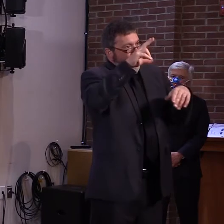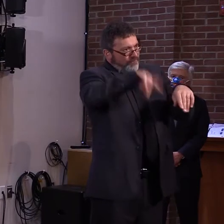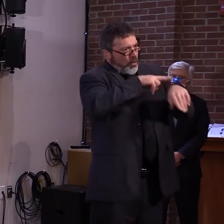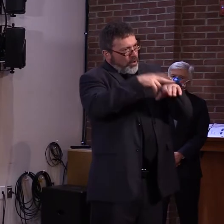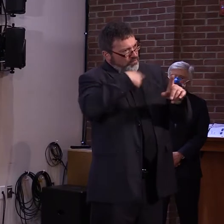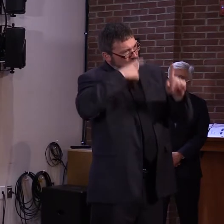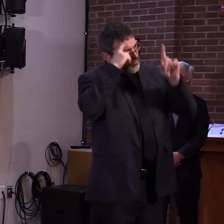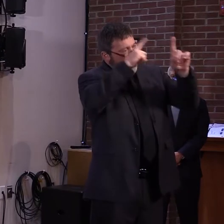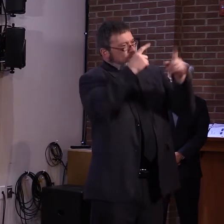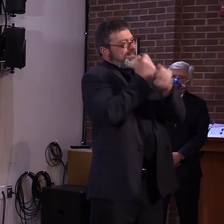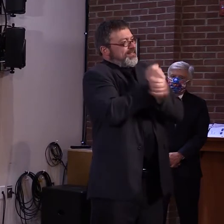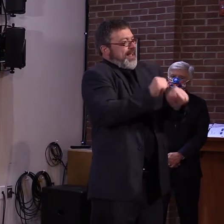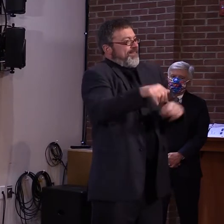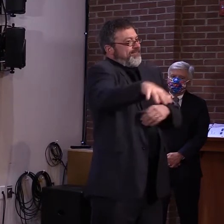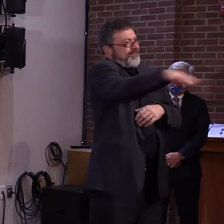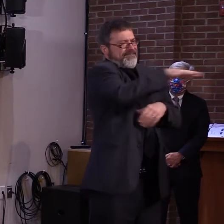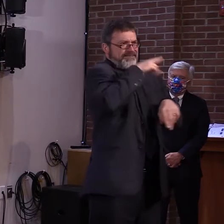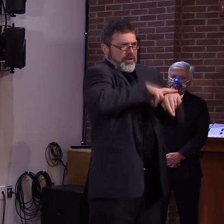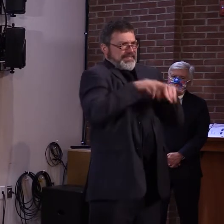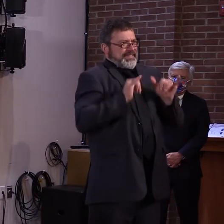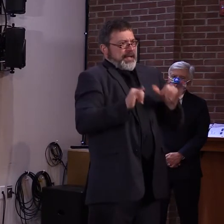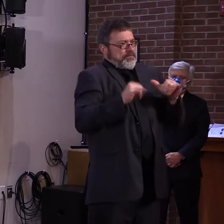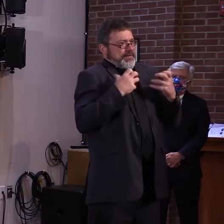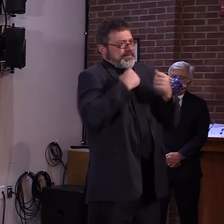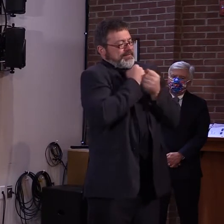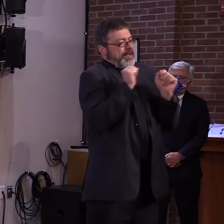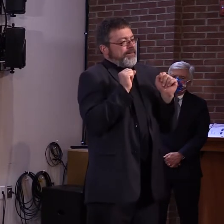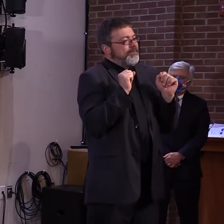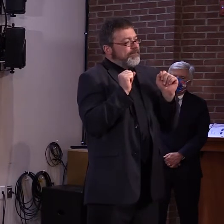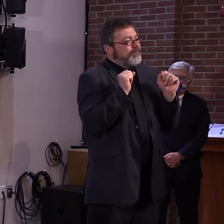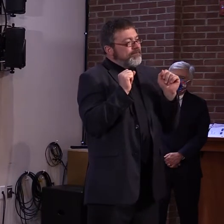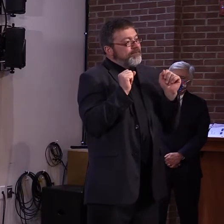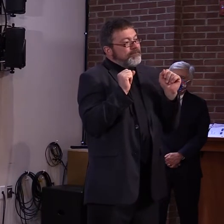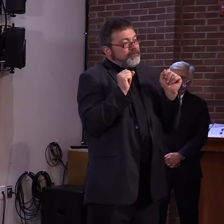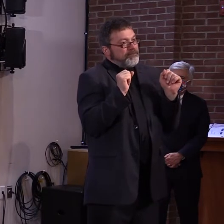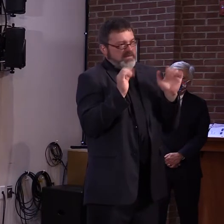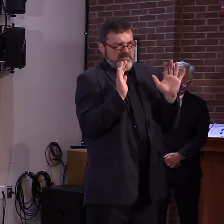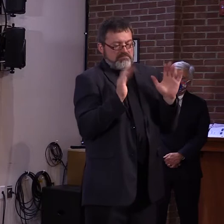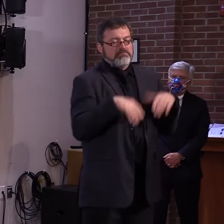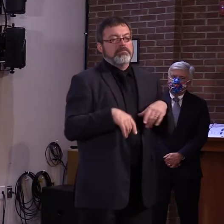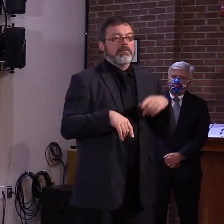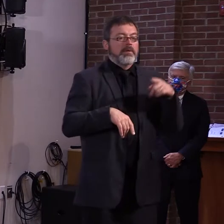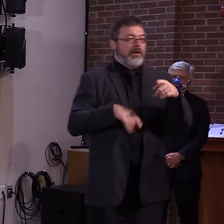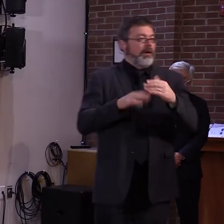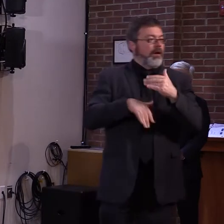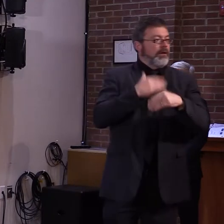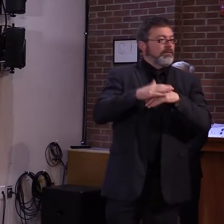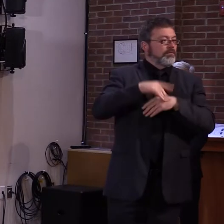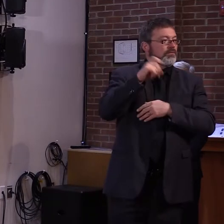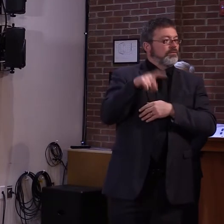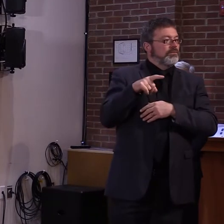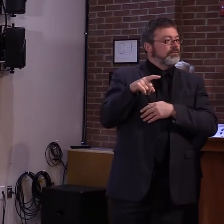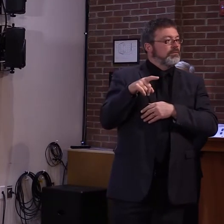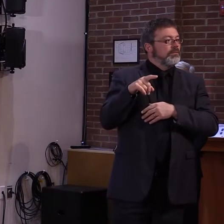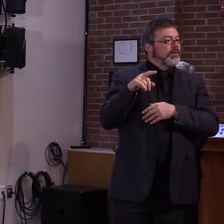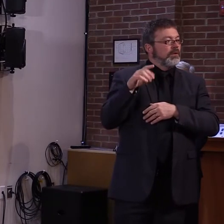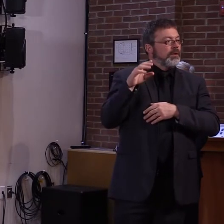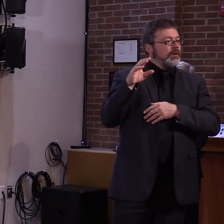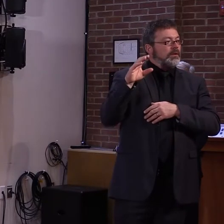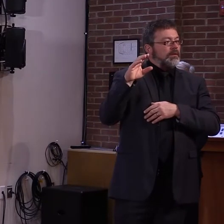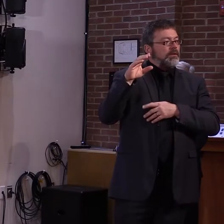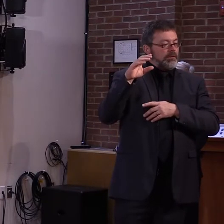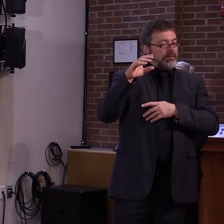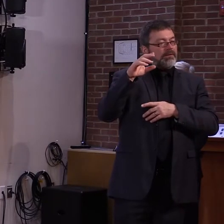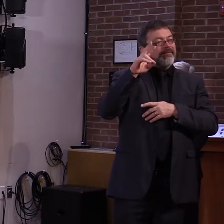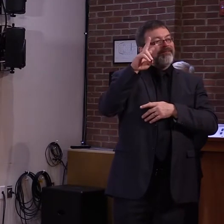I think Greg dropped off the line, so we'll go to the next caller. Aaron, BT Digger.